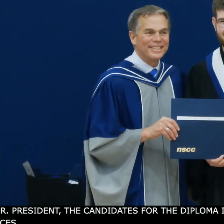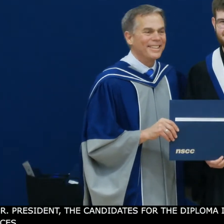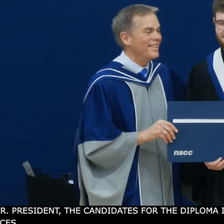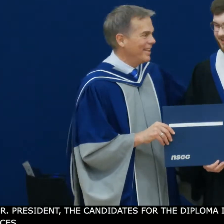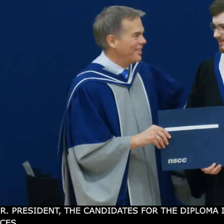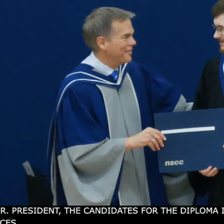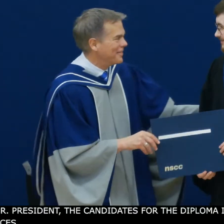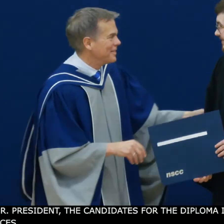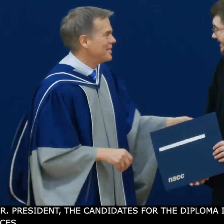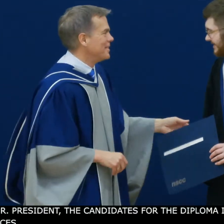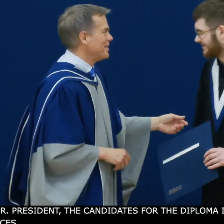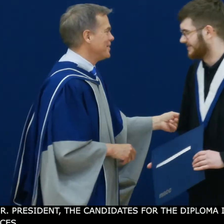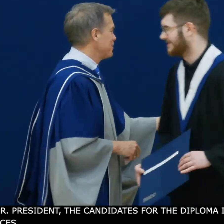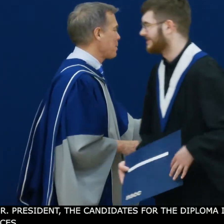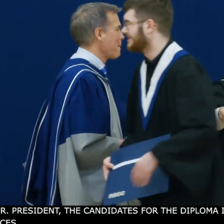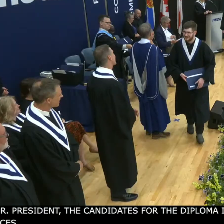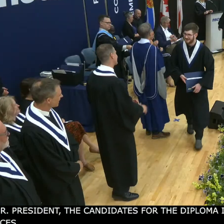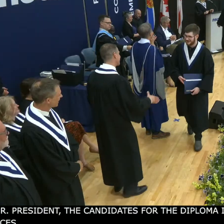Dan Bauer.